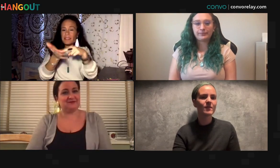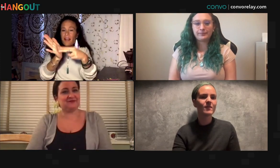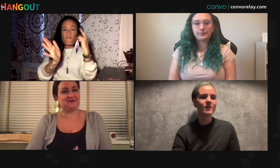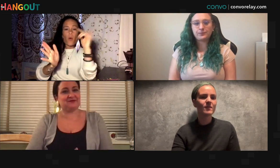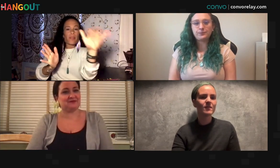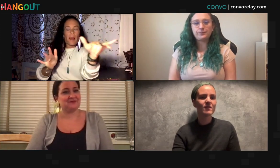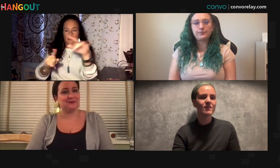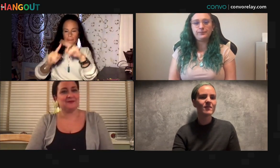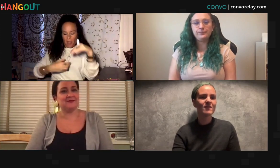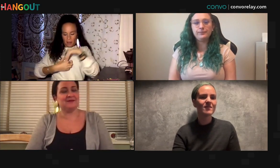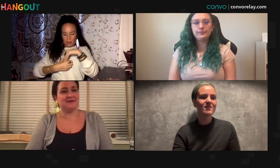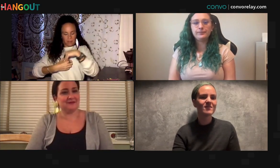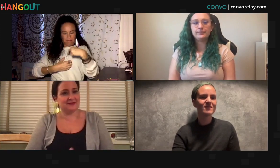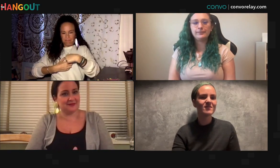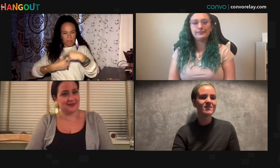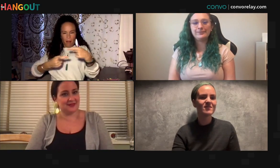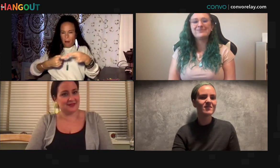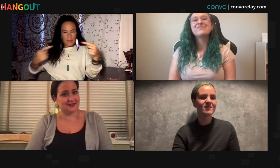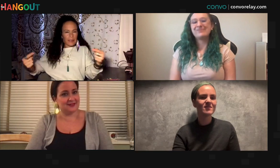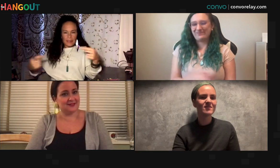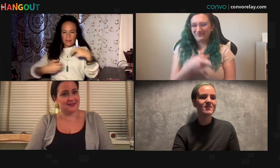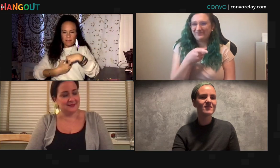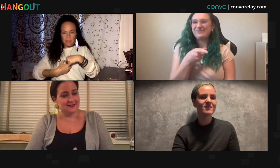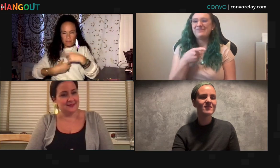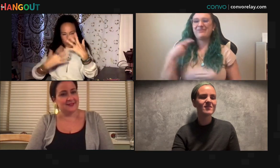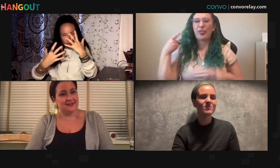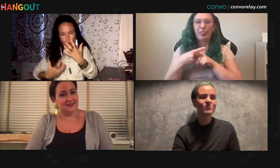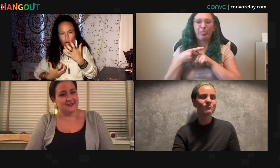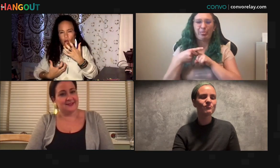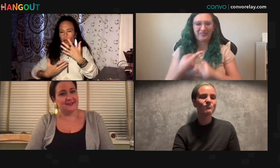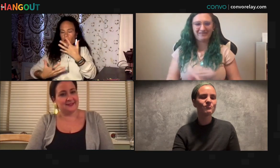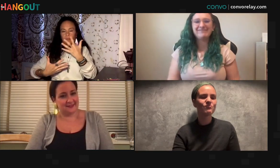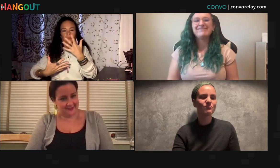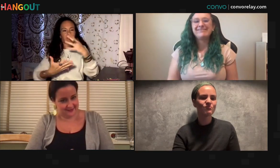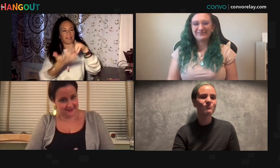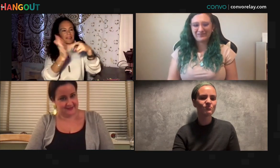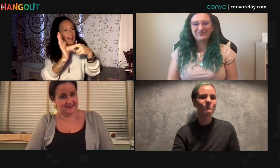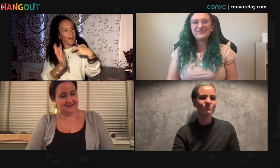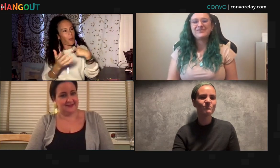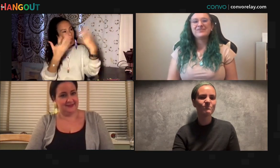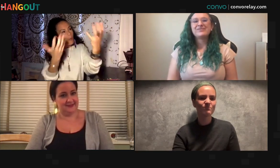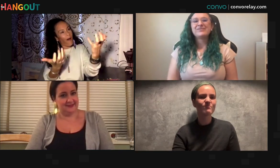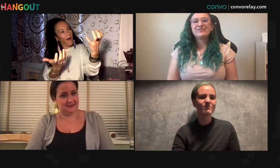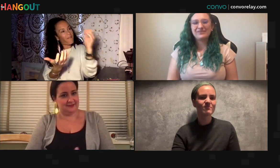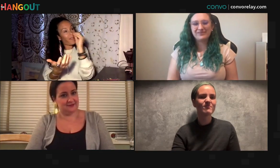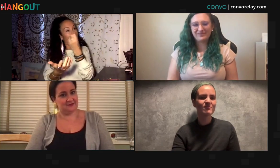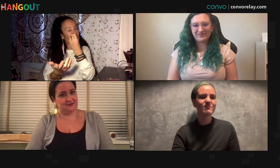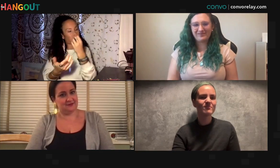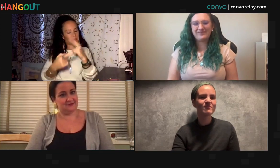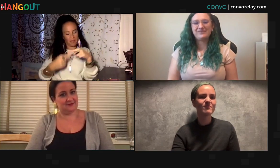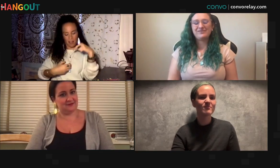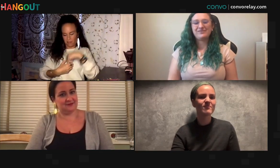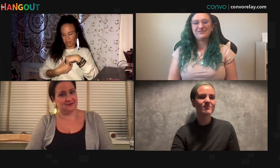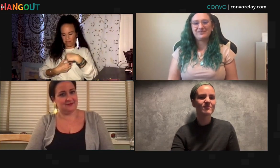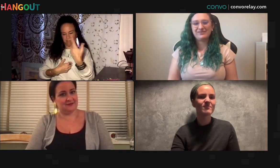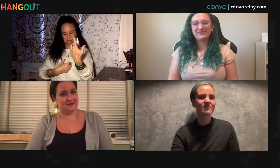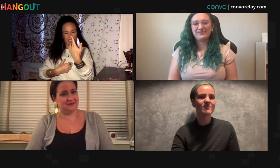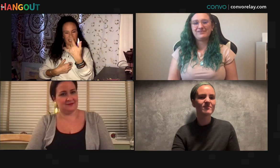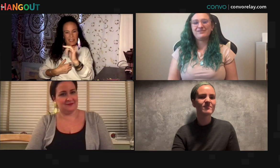that natural ability to have that and hold that intention inside. And that's completely opposite than